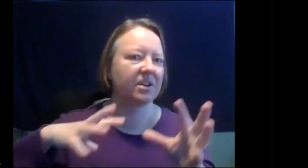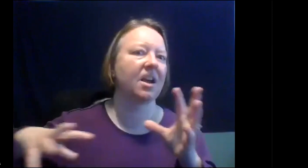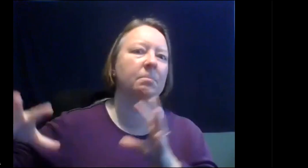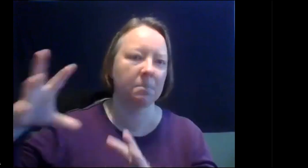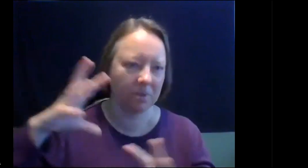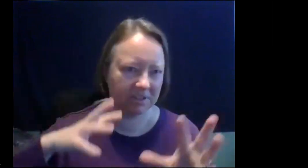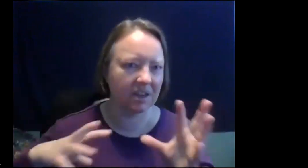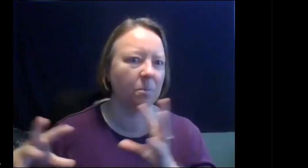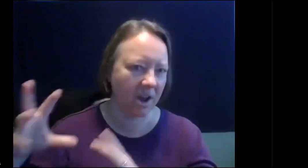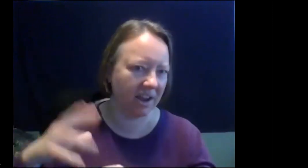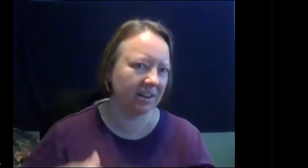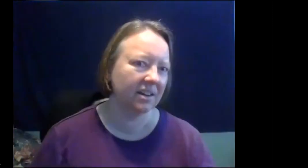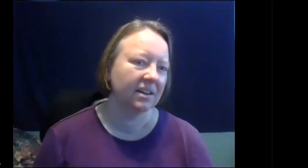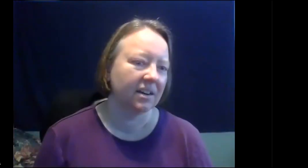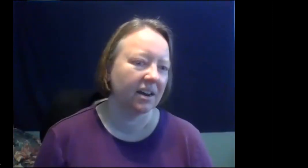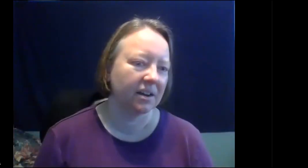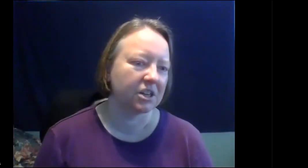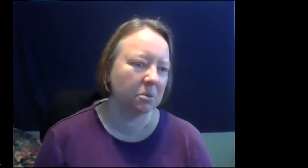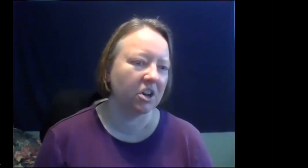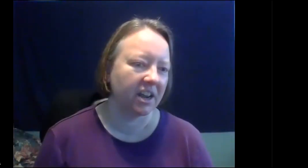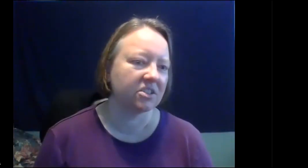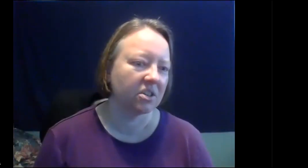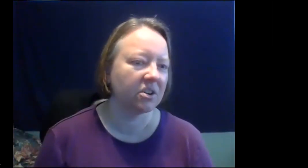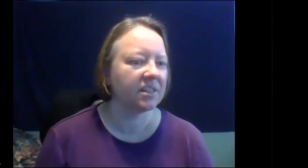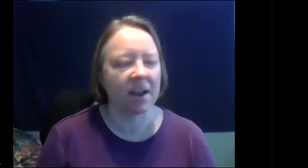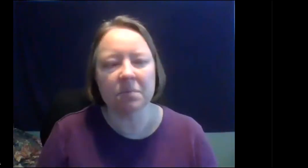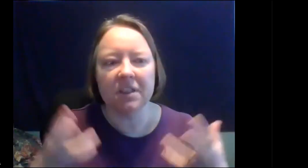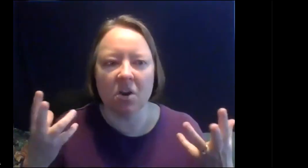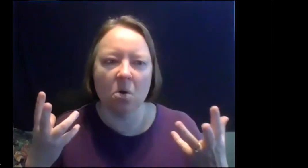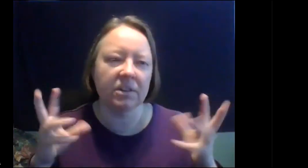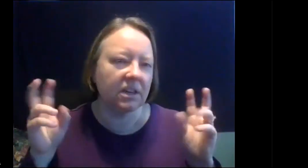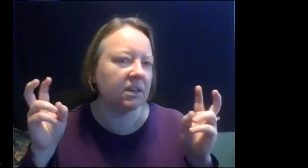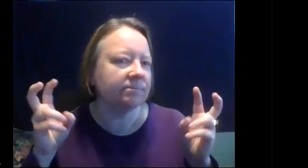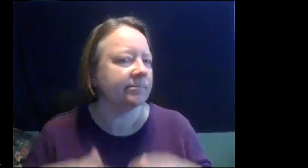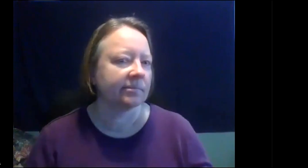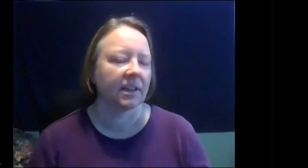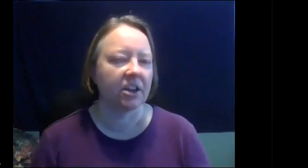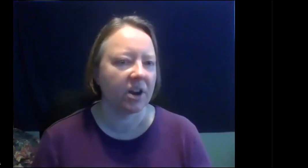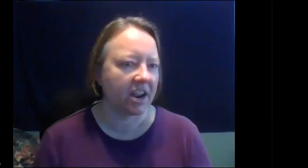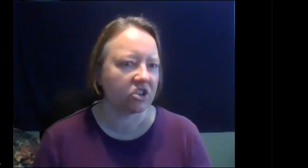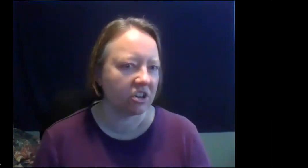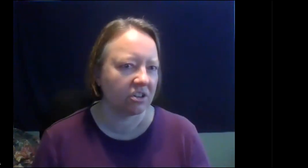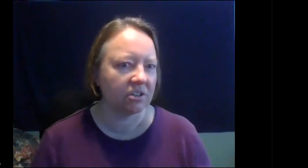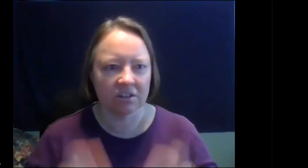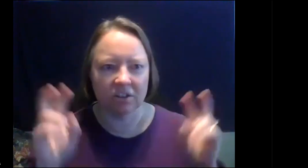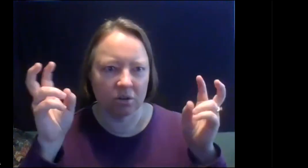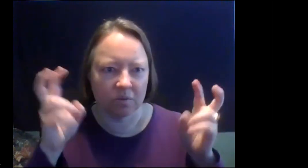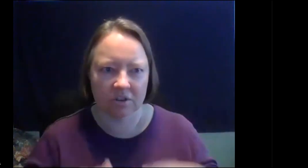and come up with some way to communicate. That would be the only international